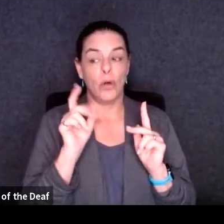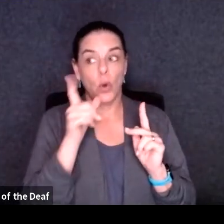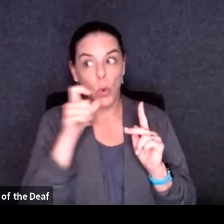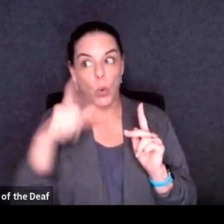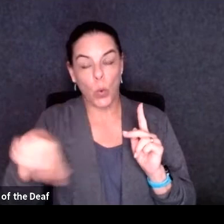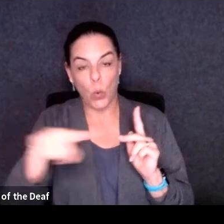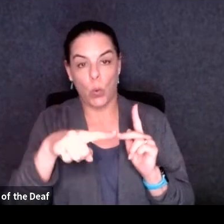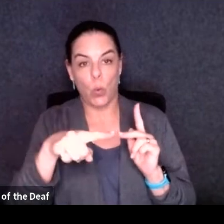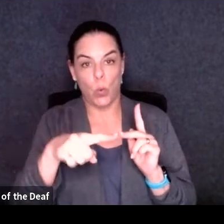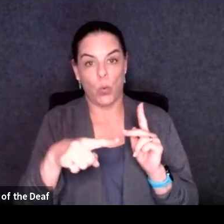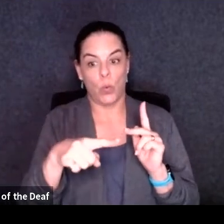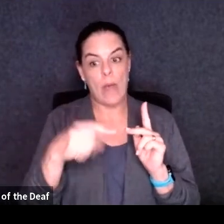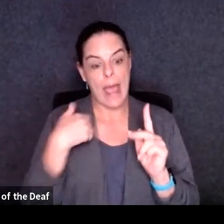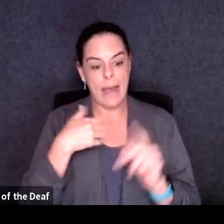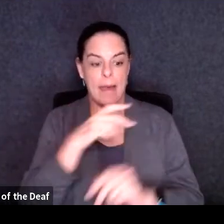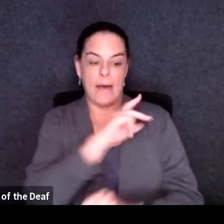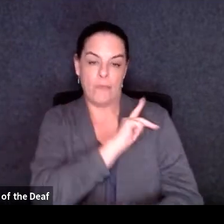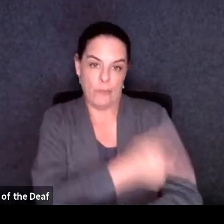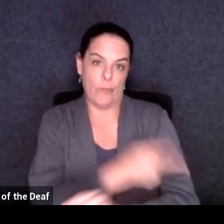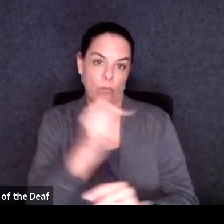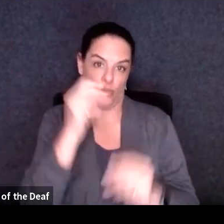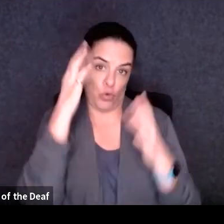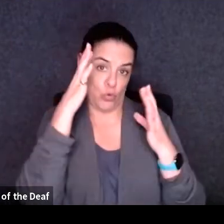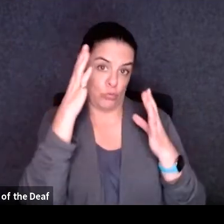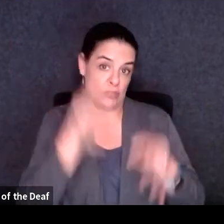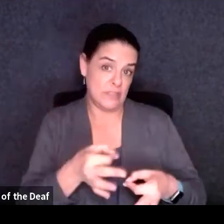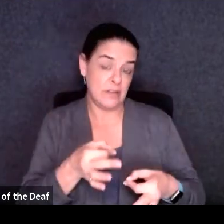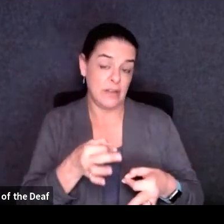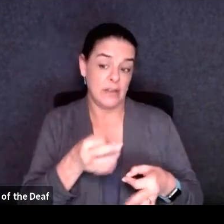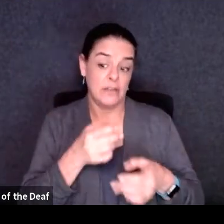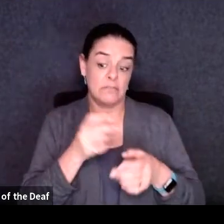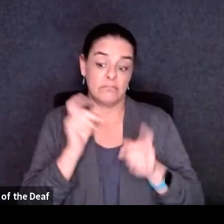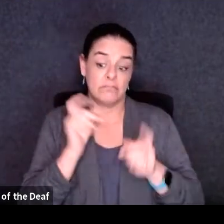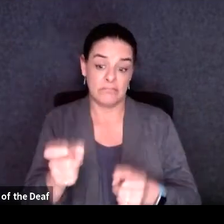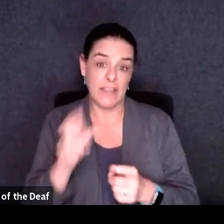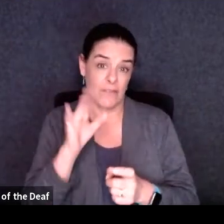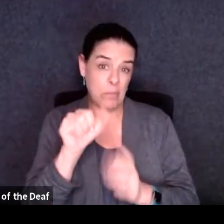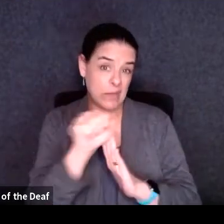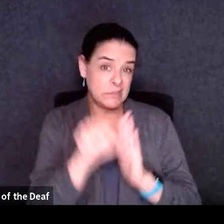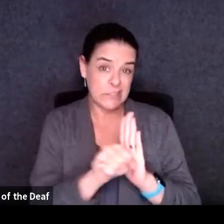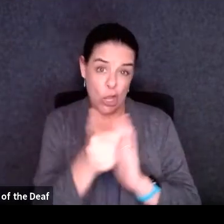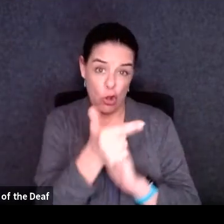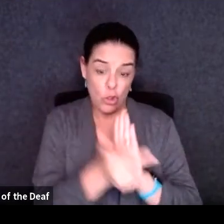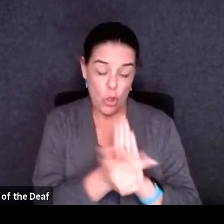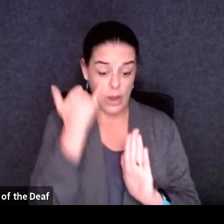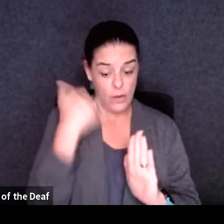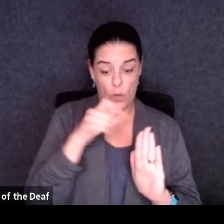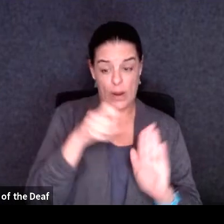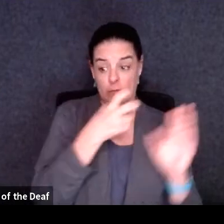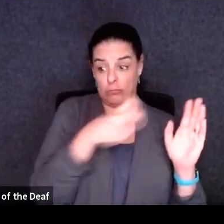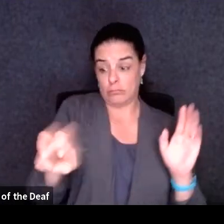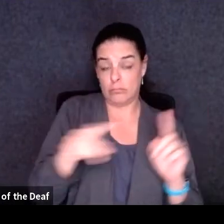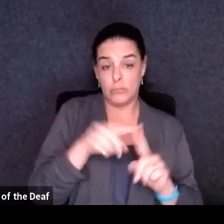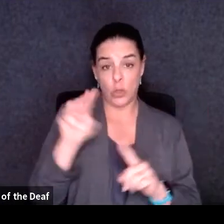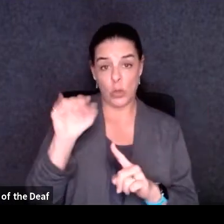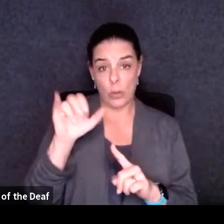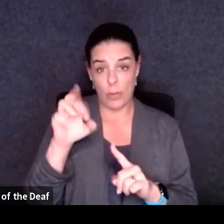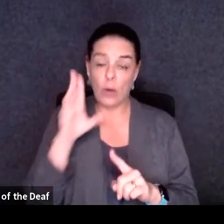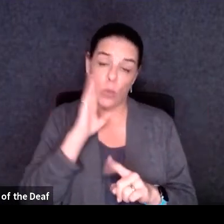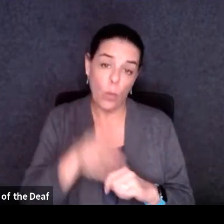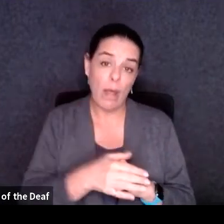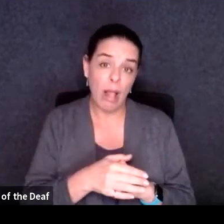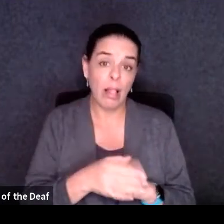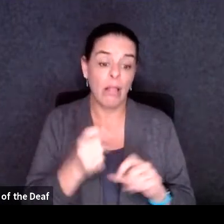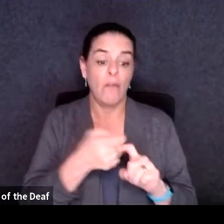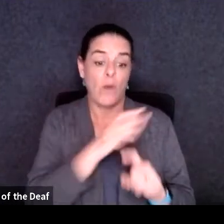decision-making abilities as granted by state law. And so if we have to shift that direction to the mayor, we'll do that from the